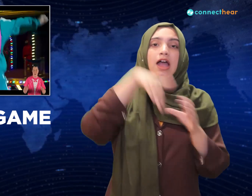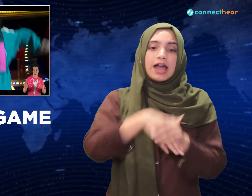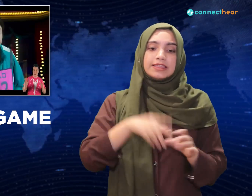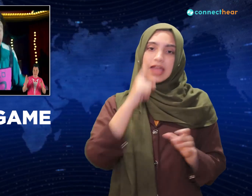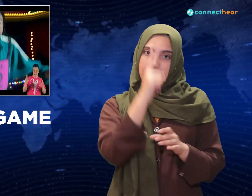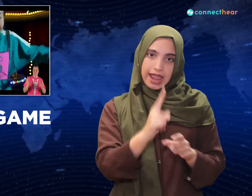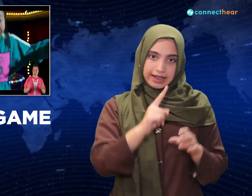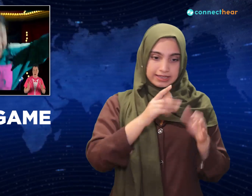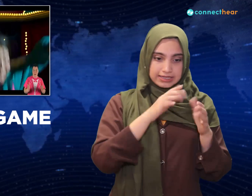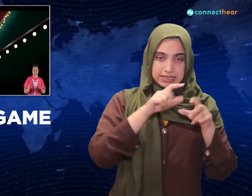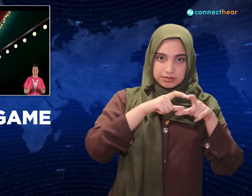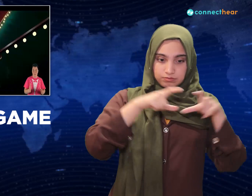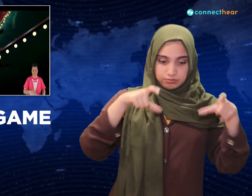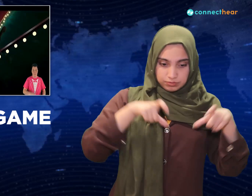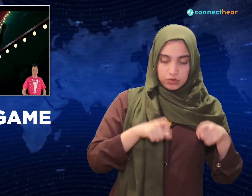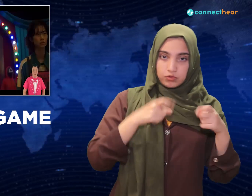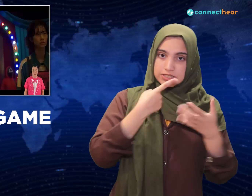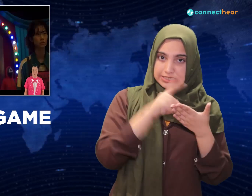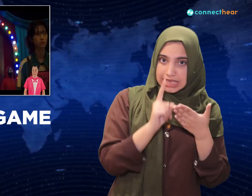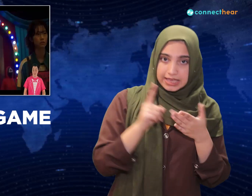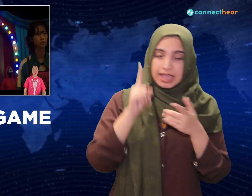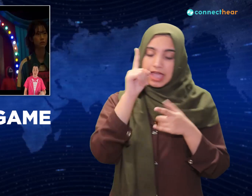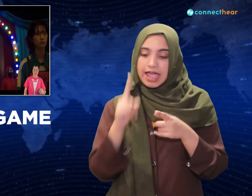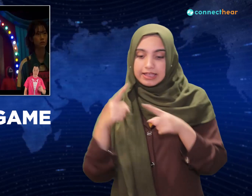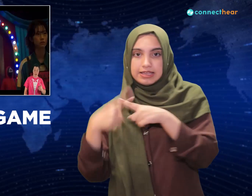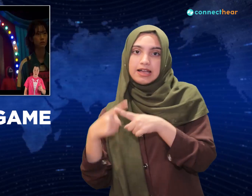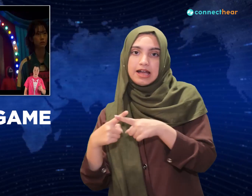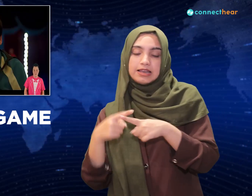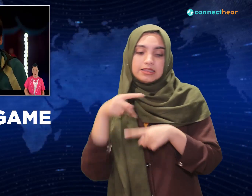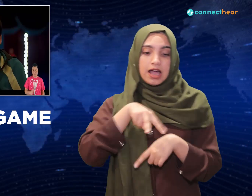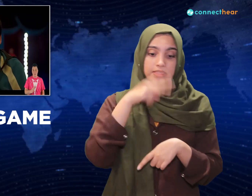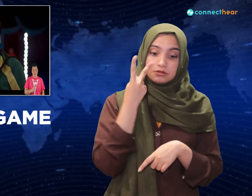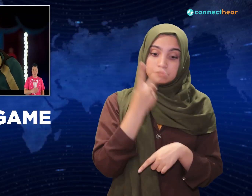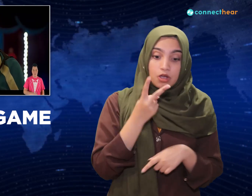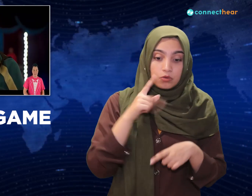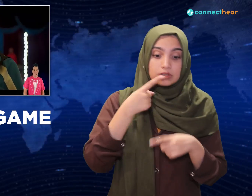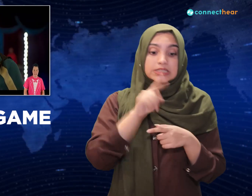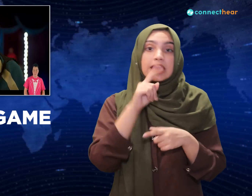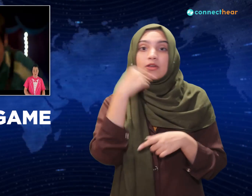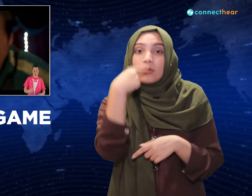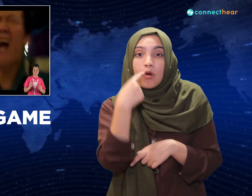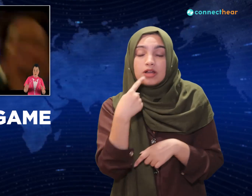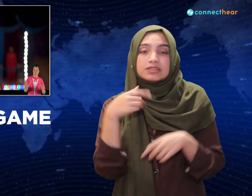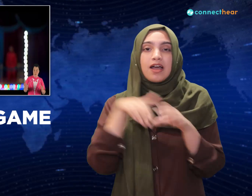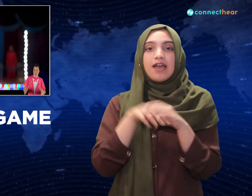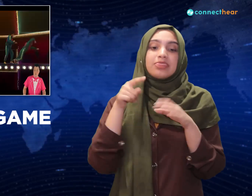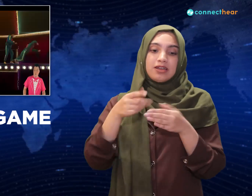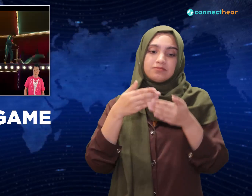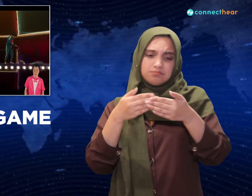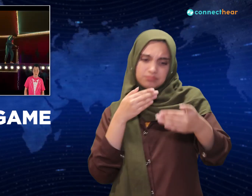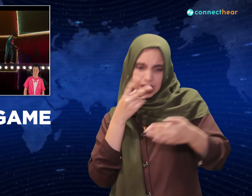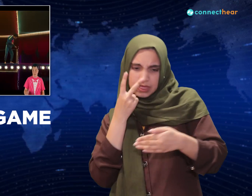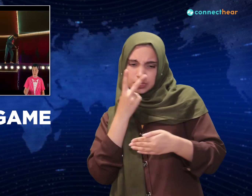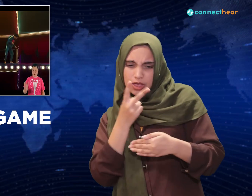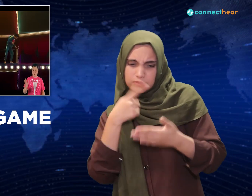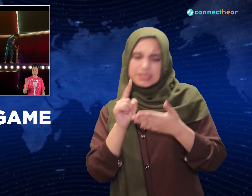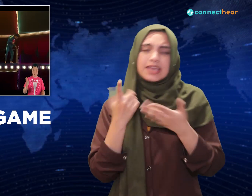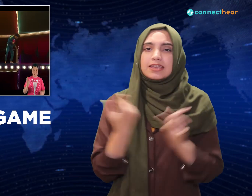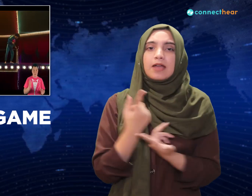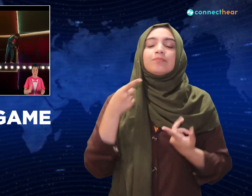you wanna be as far back as possible. Gion knocked out. Soon the players realize you can push other people to figure out which glass will